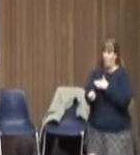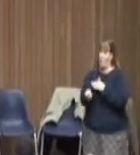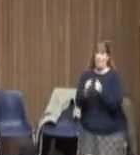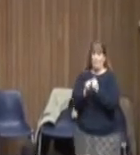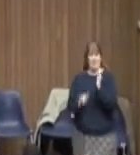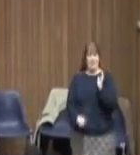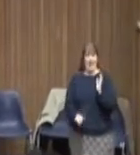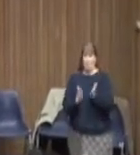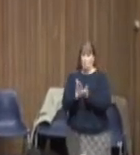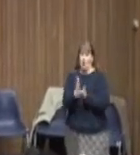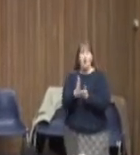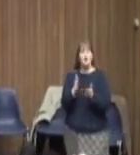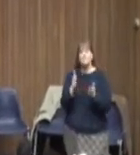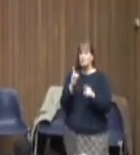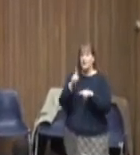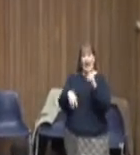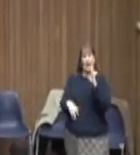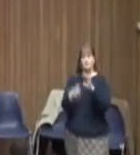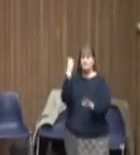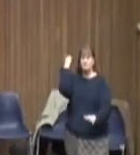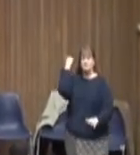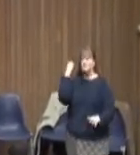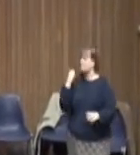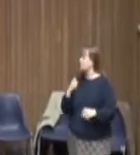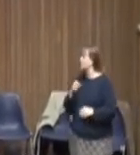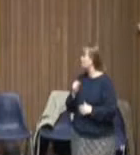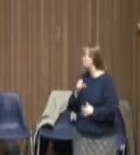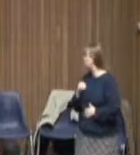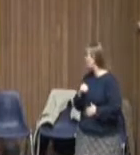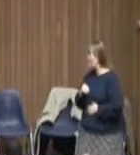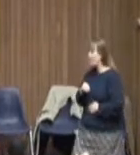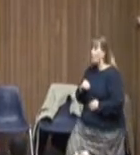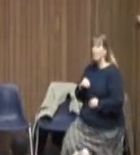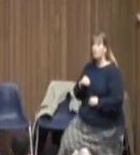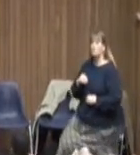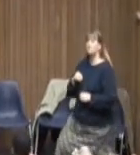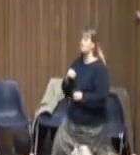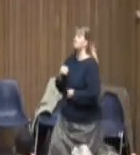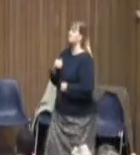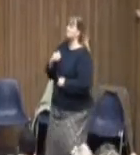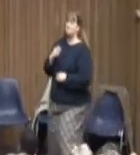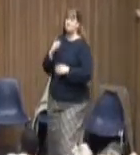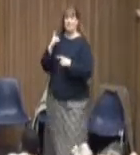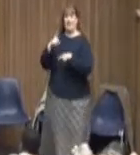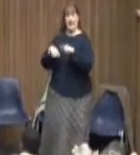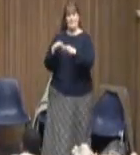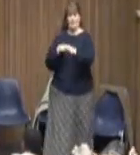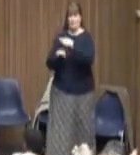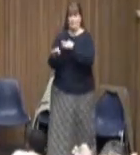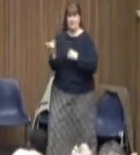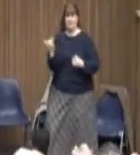either. So I say, I'll give you your freedom of speech for your freedom to,